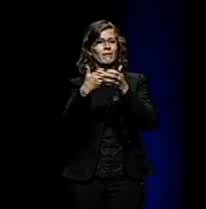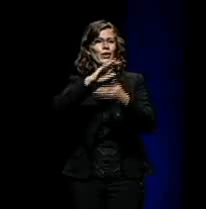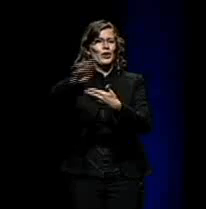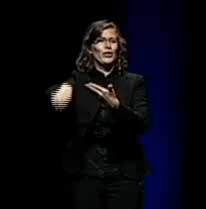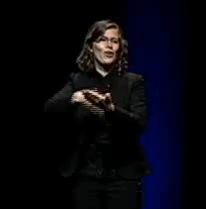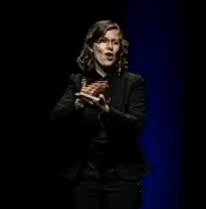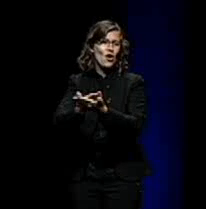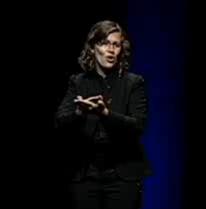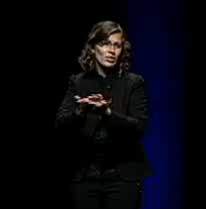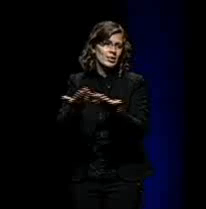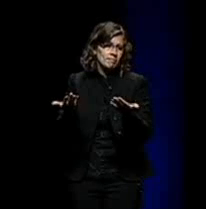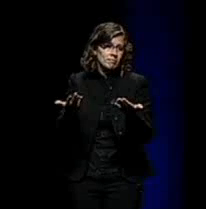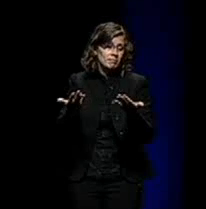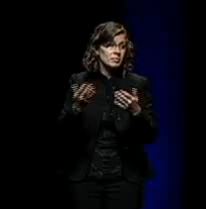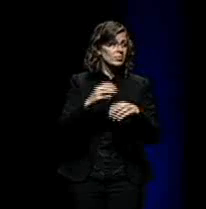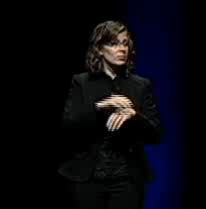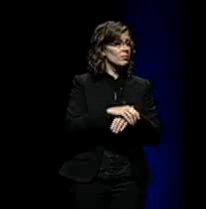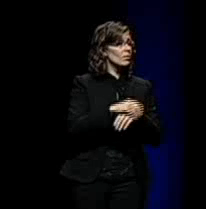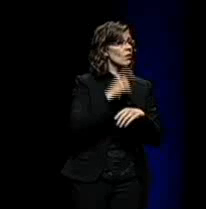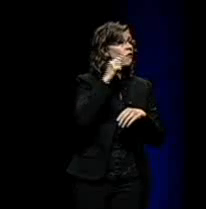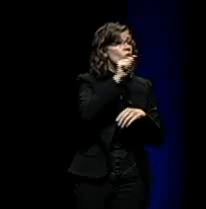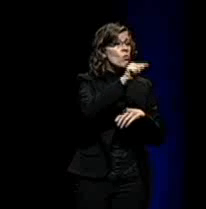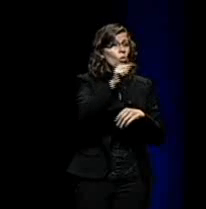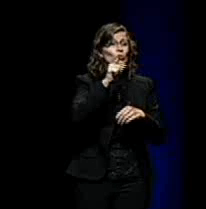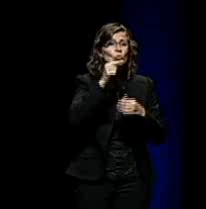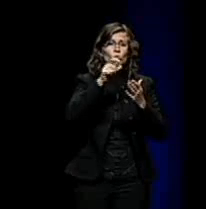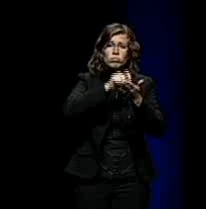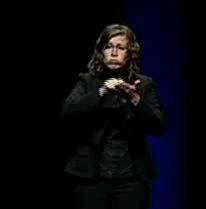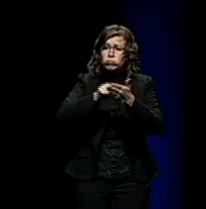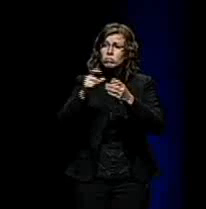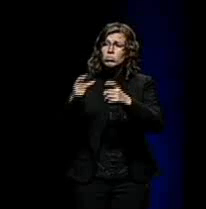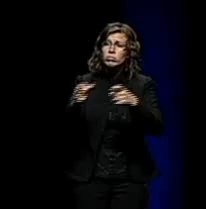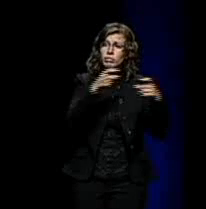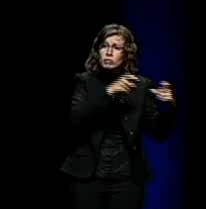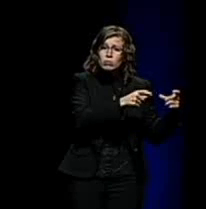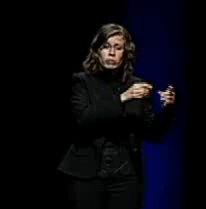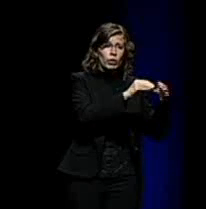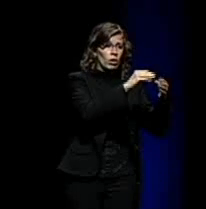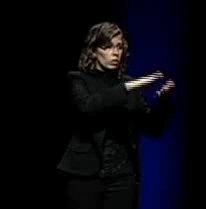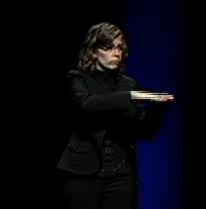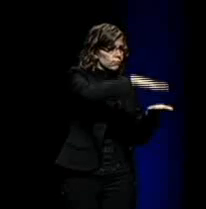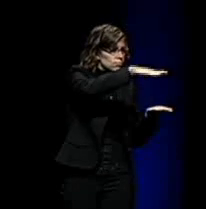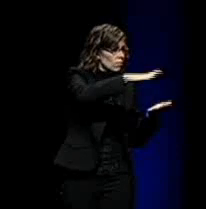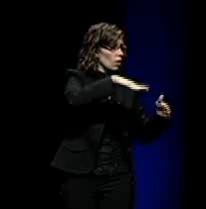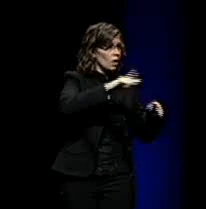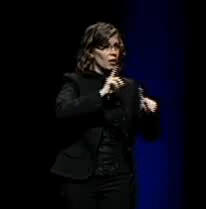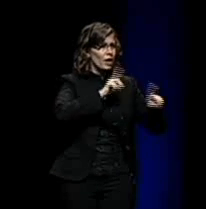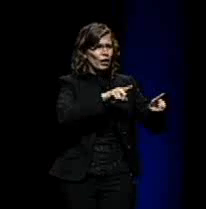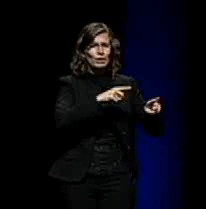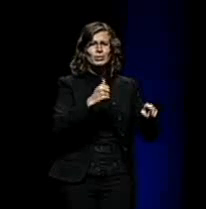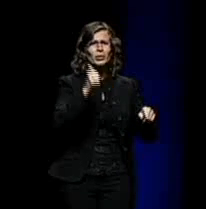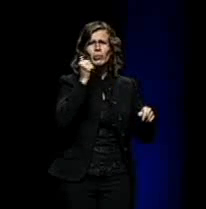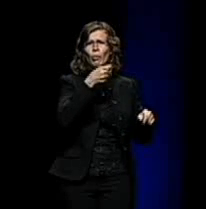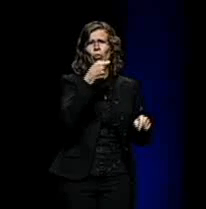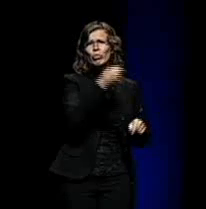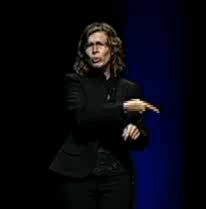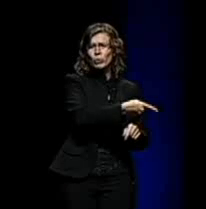your questions that remain will be answered. They're not going to be tossed